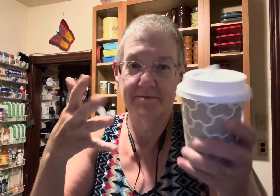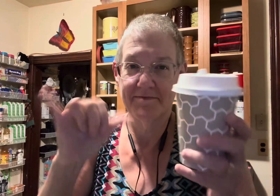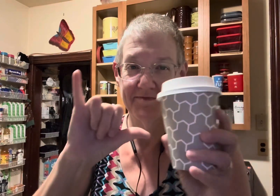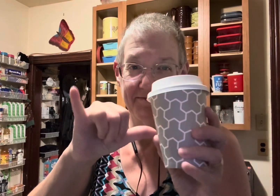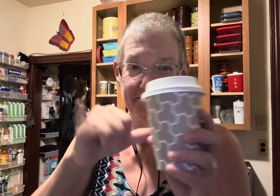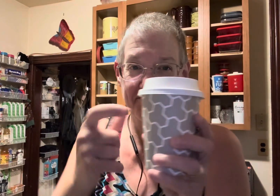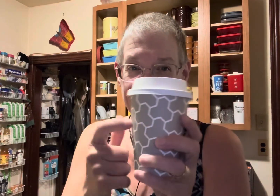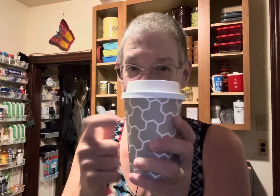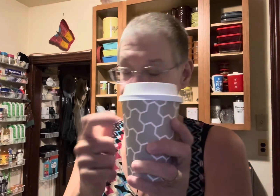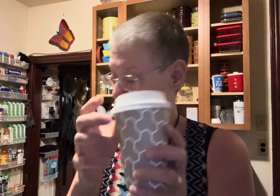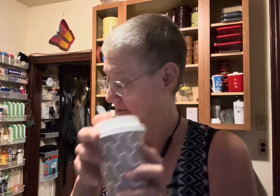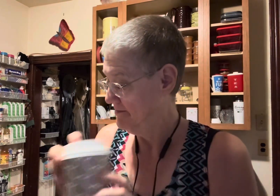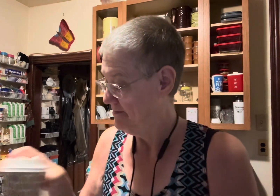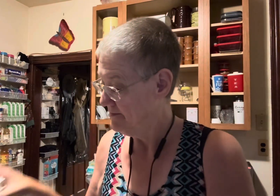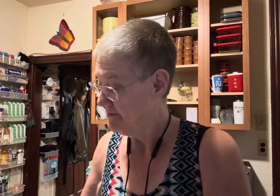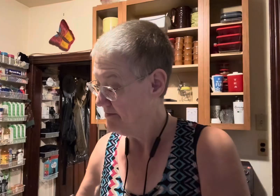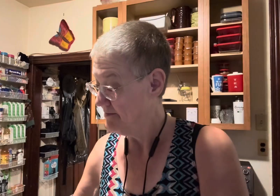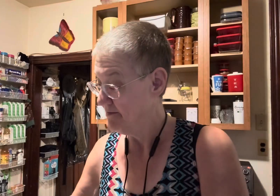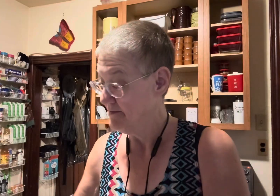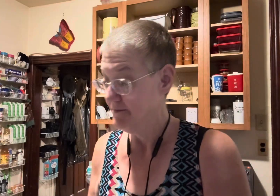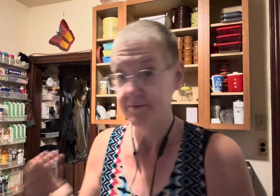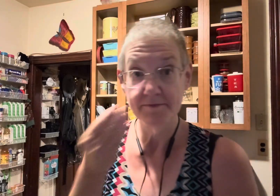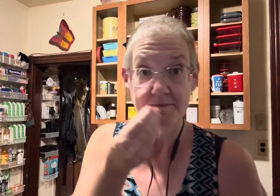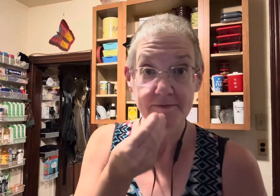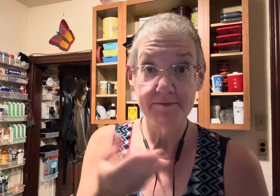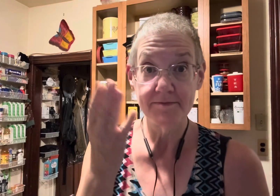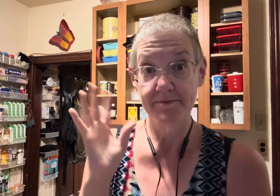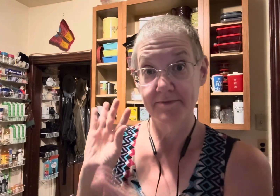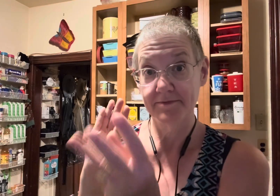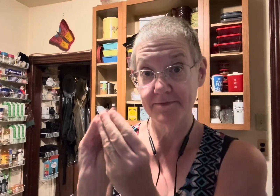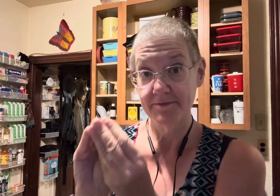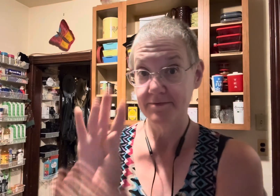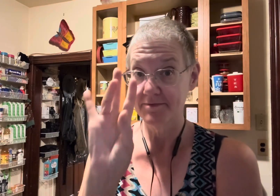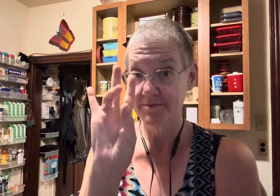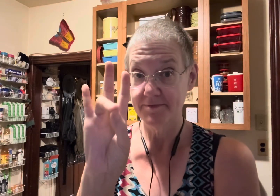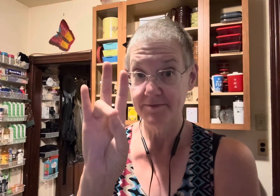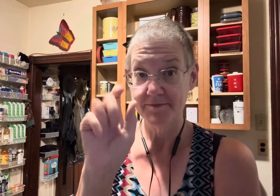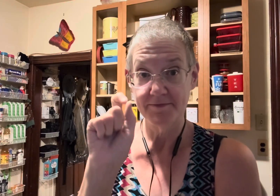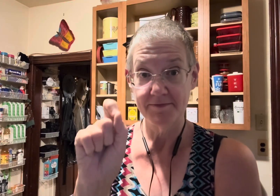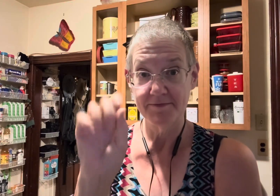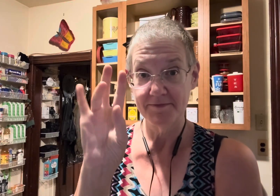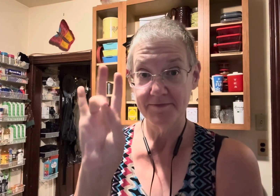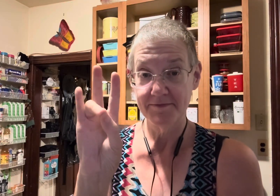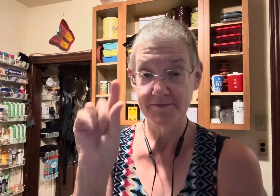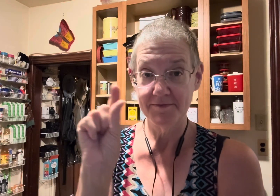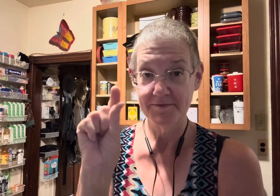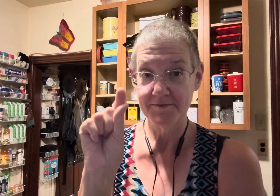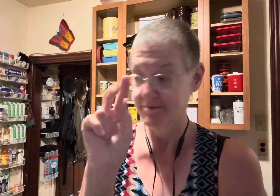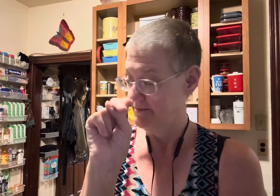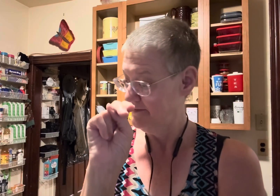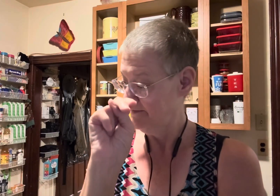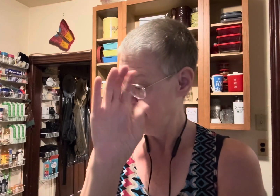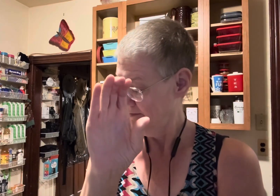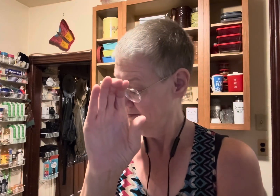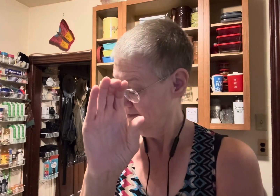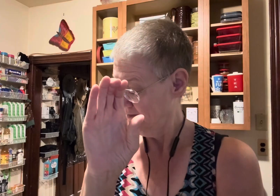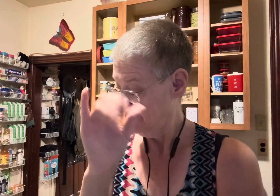And I've already measured out the 4 ounces of the milk. So breakfast is going to be 7.7 grams of net